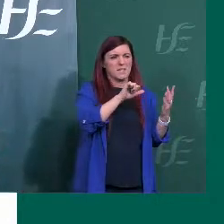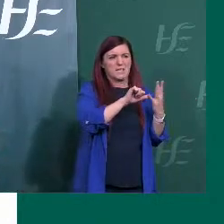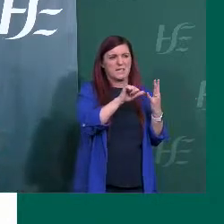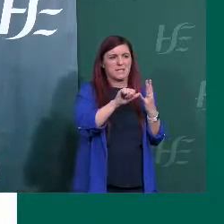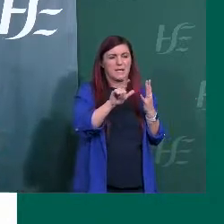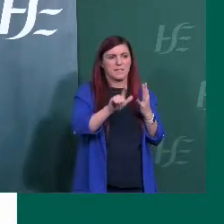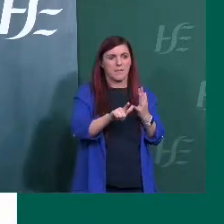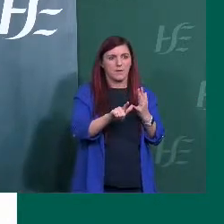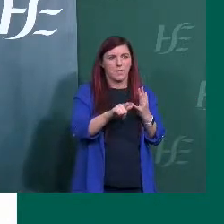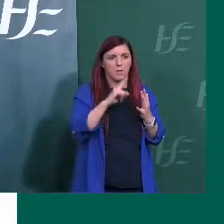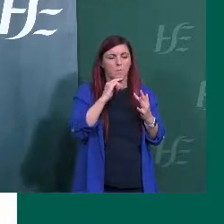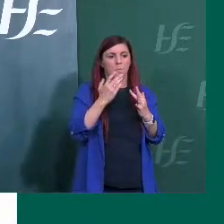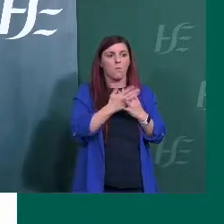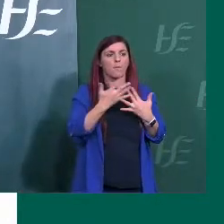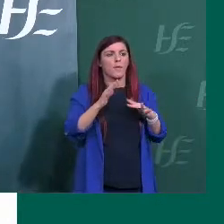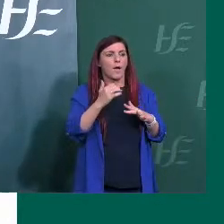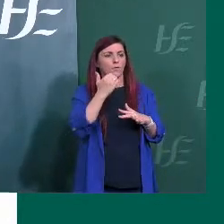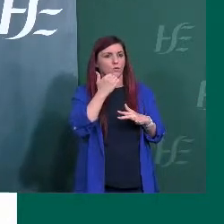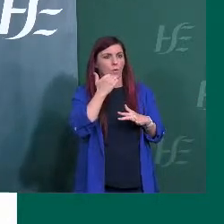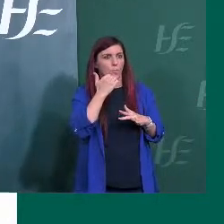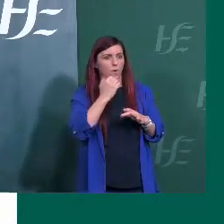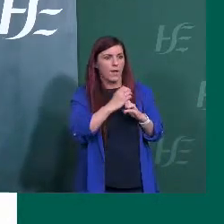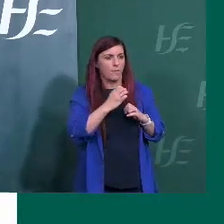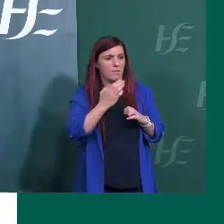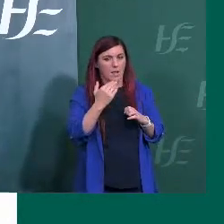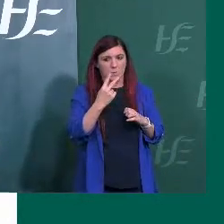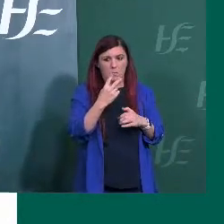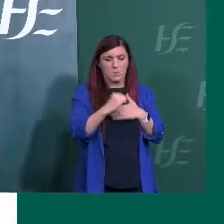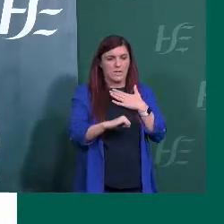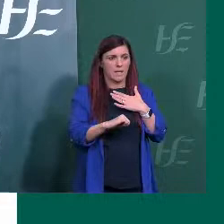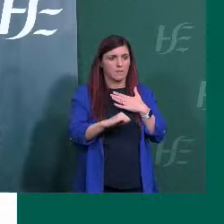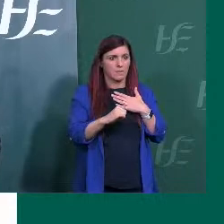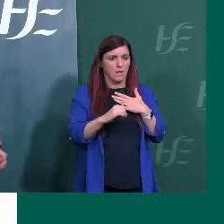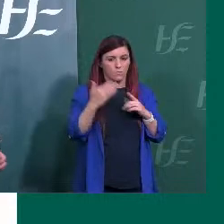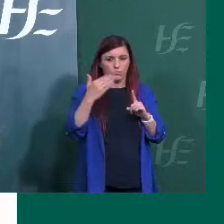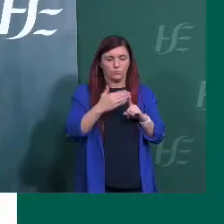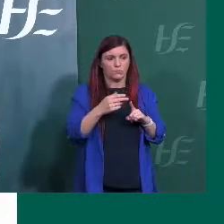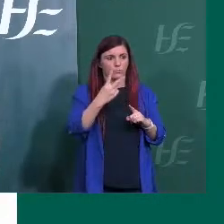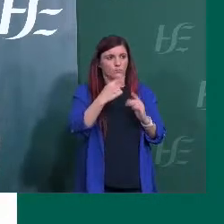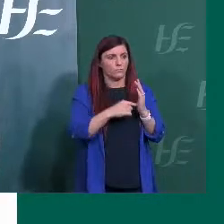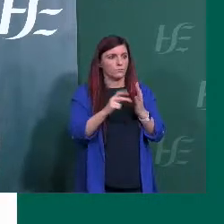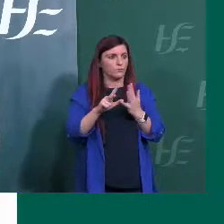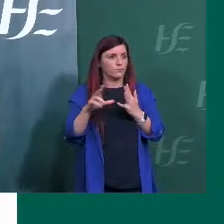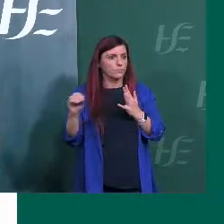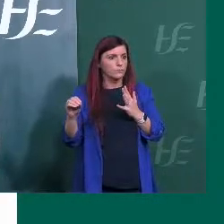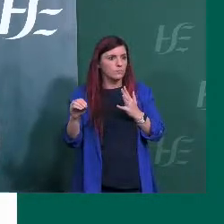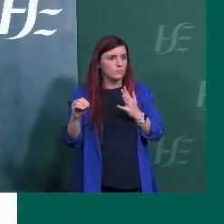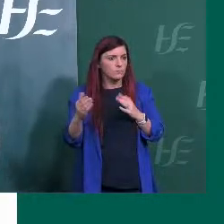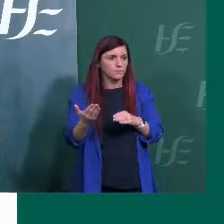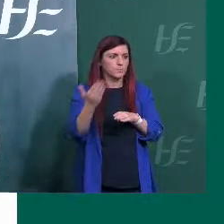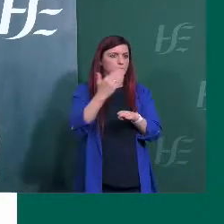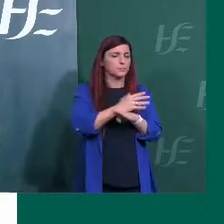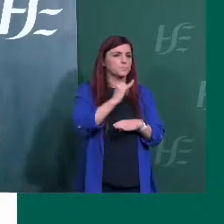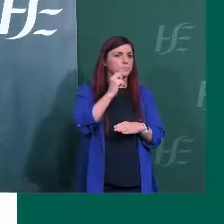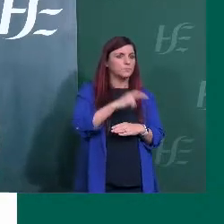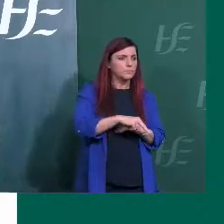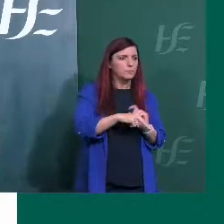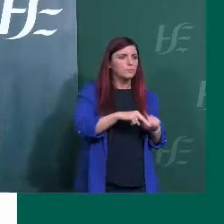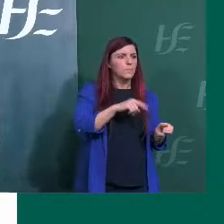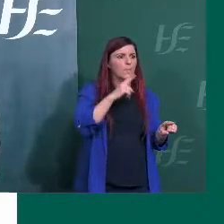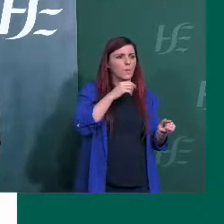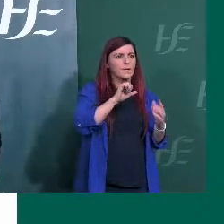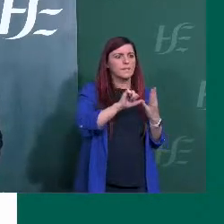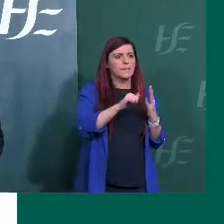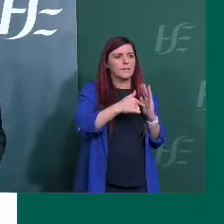cases per day over the past few days has been now approaching 2,800. And back in January, at a much more vulnerable time, it was nearly